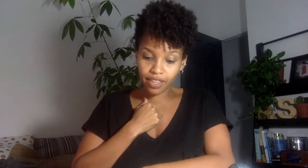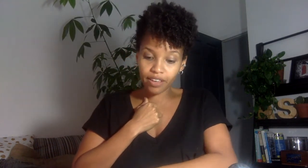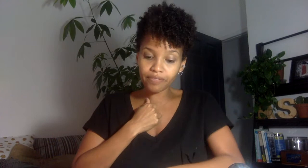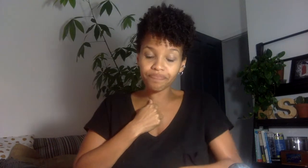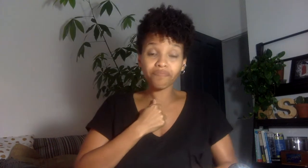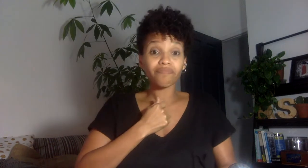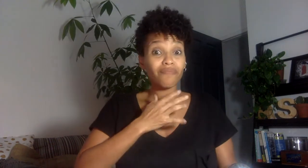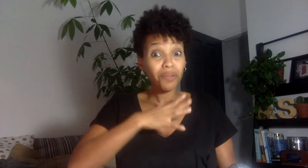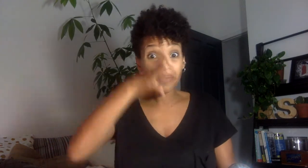anything.